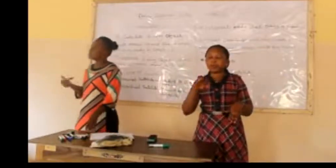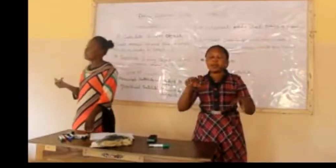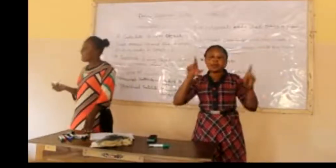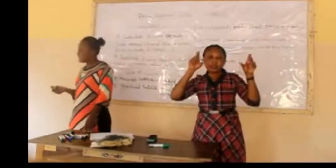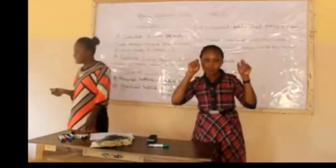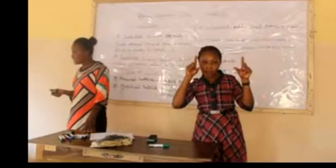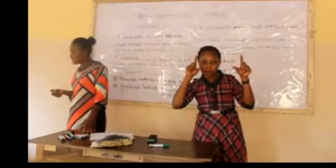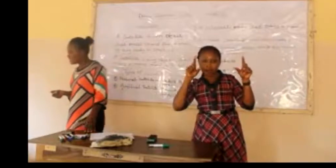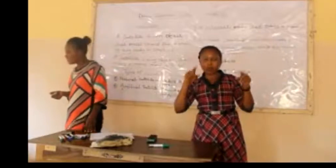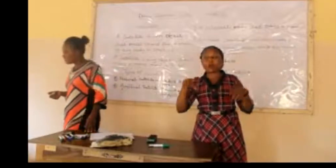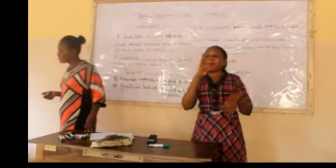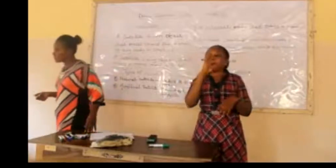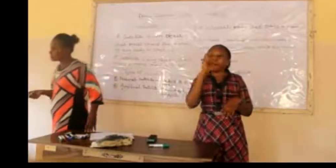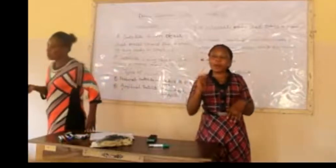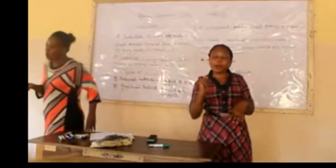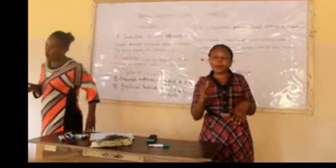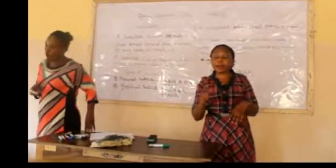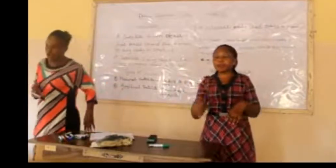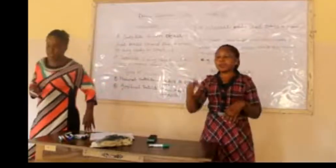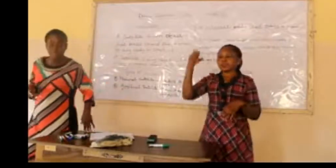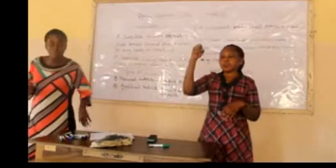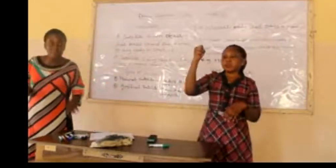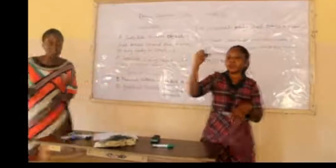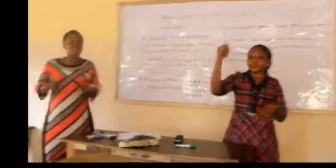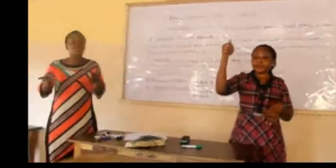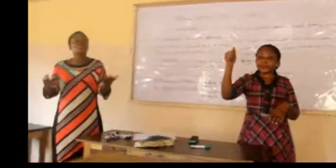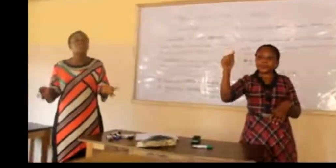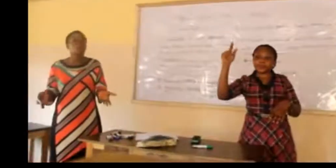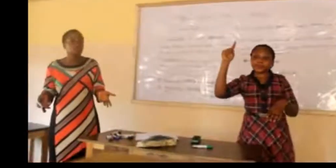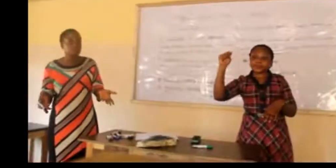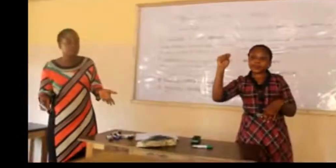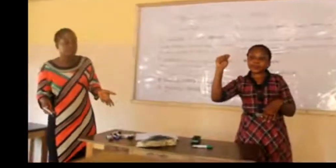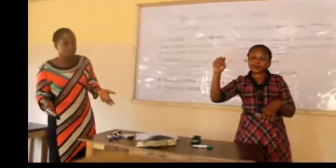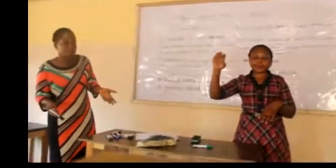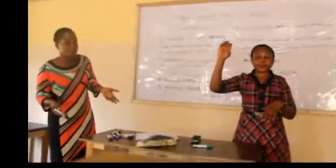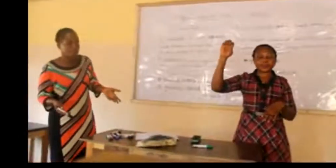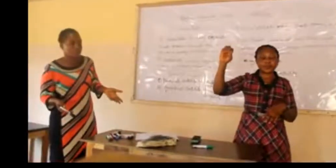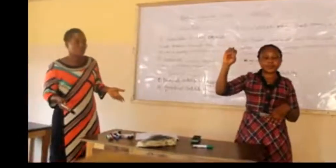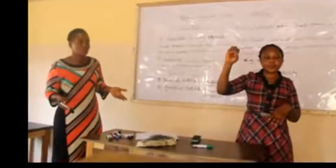in space. Or scene of an erosion